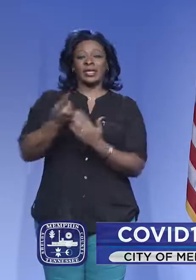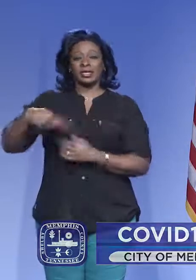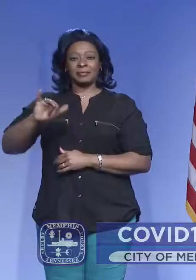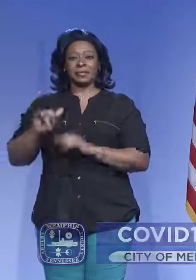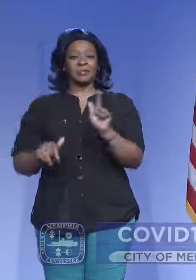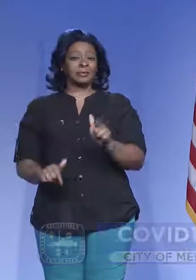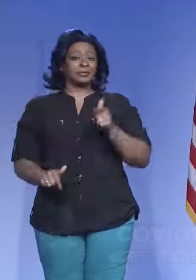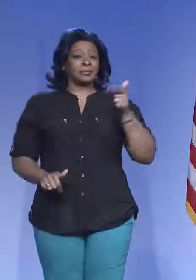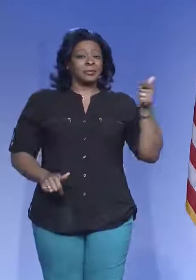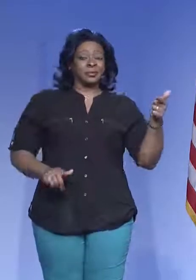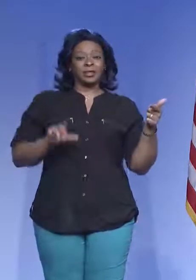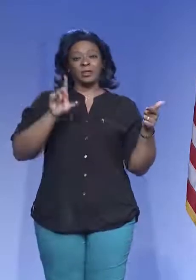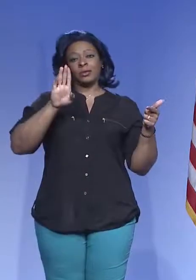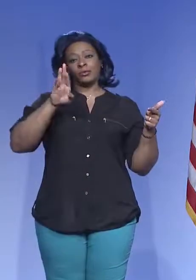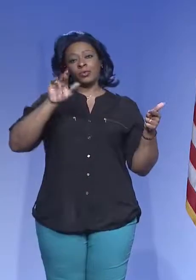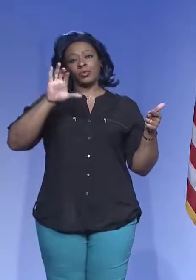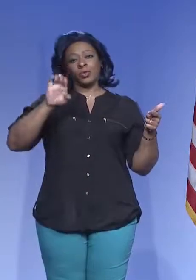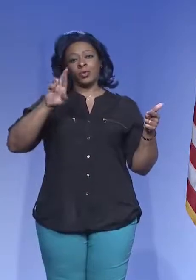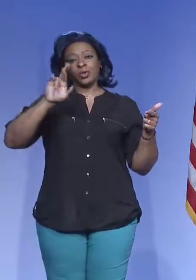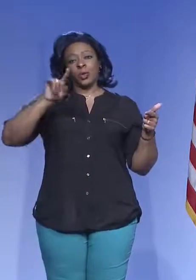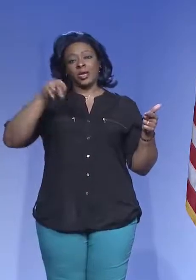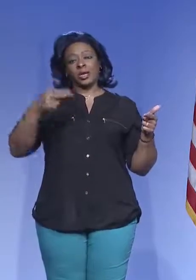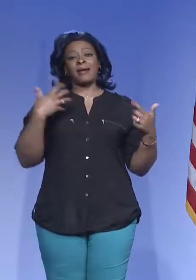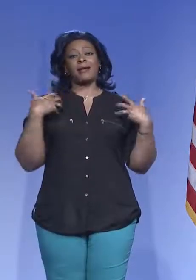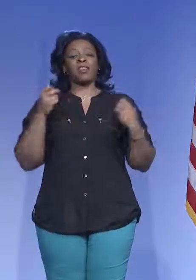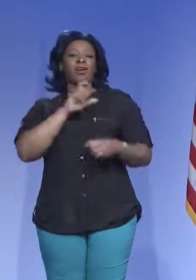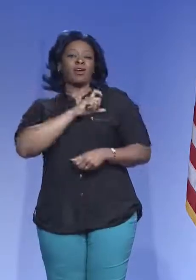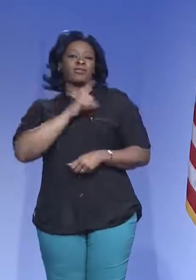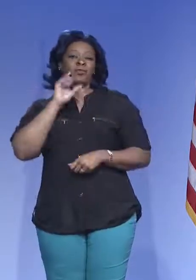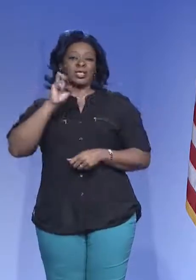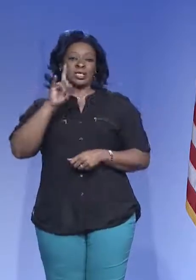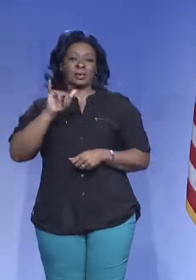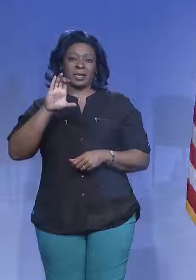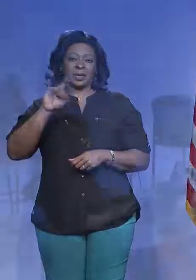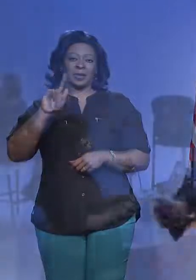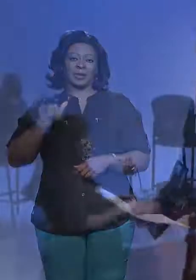going to turn the floor over to Dr. Bruce Randolph, the health officer for Shelby County.